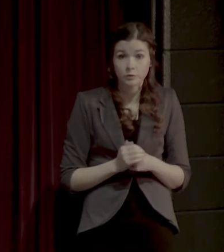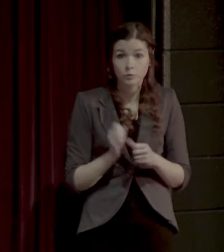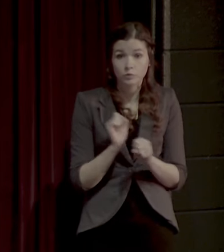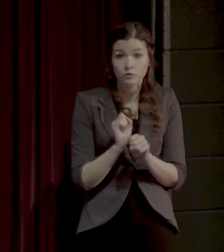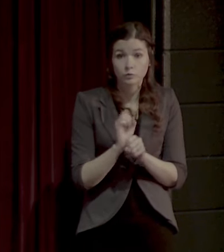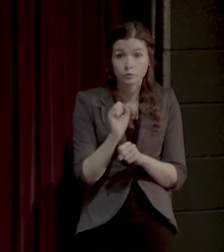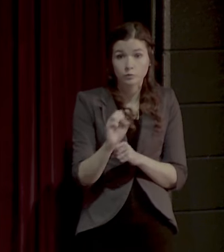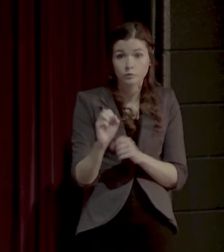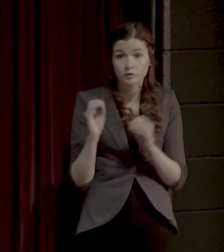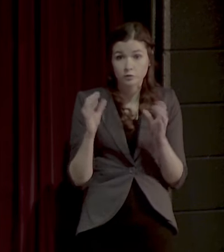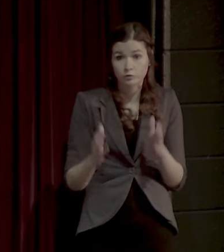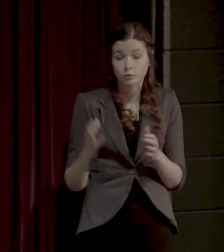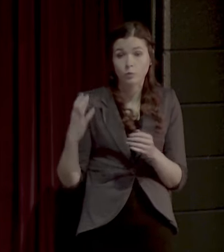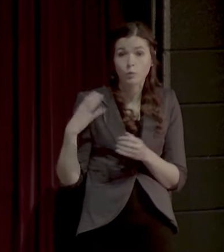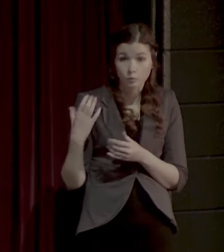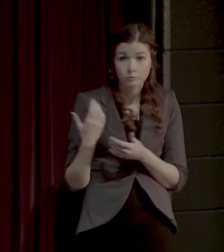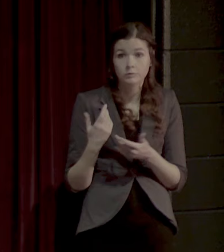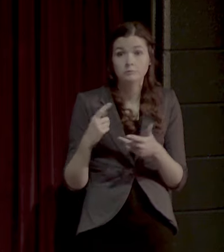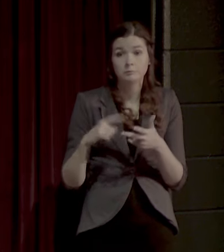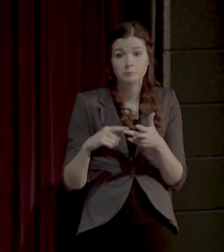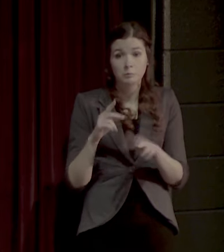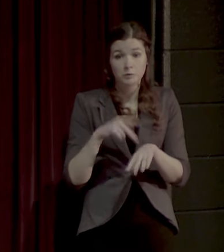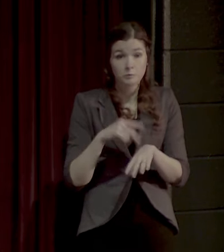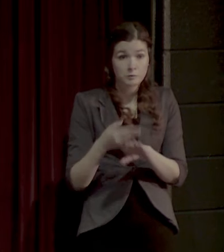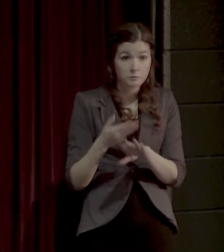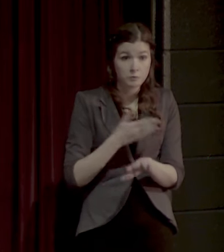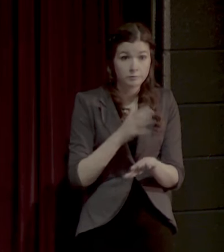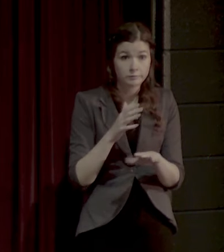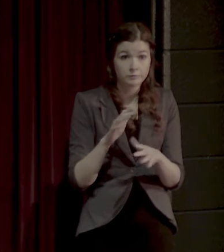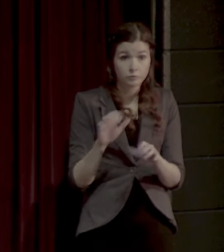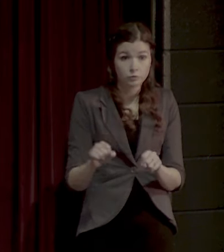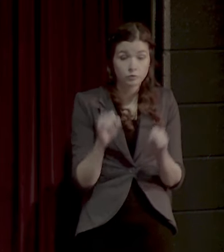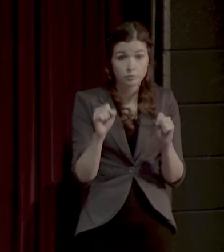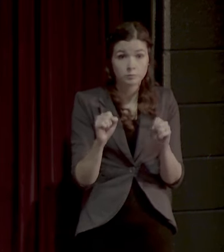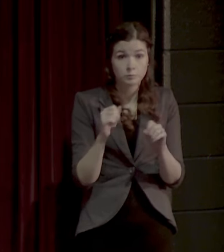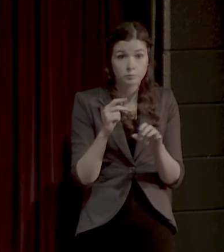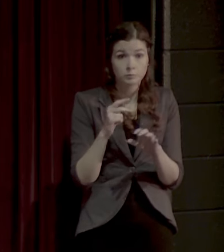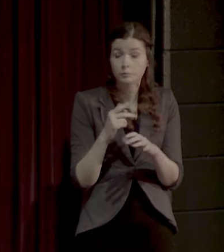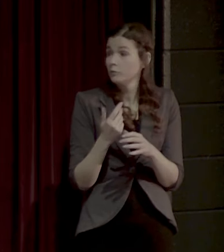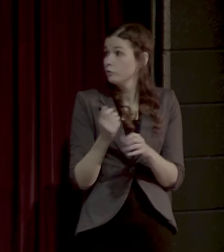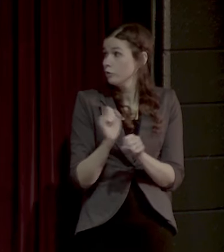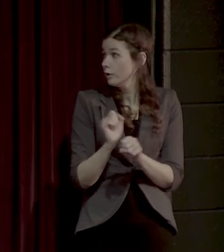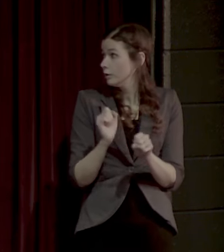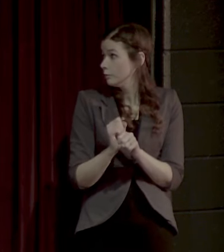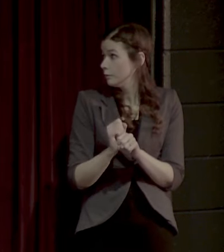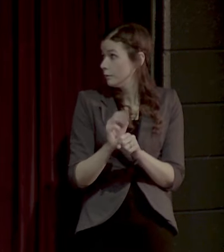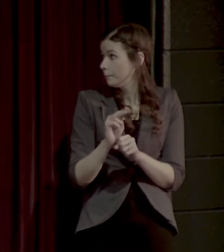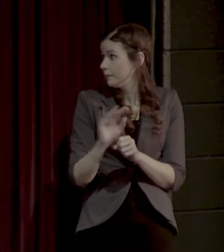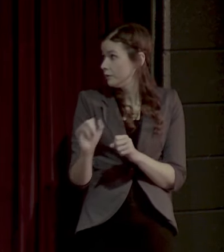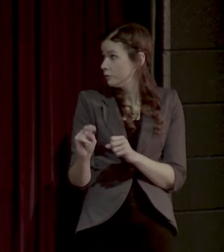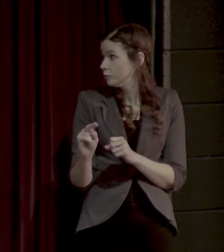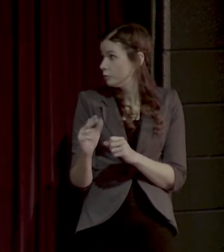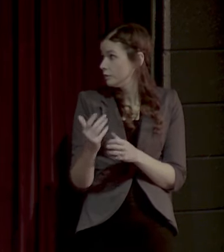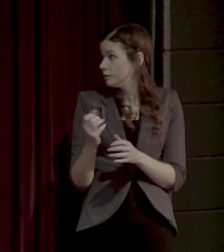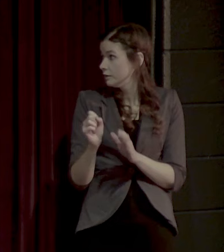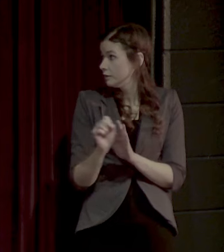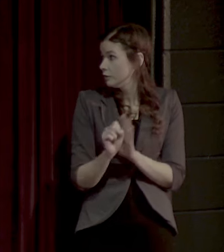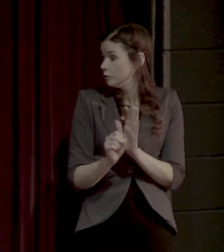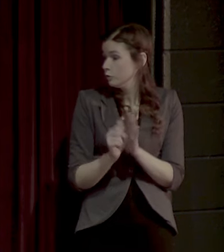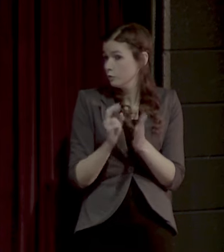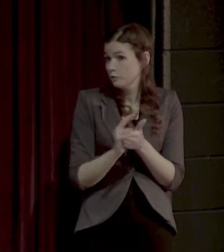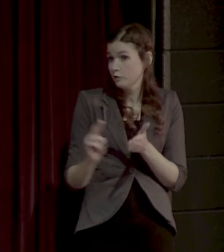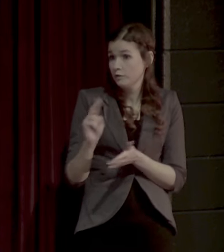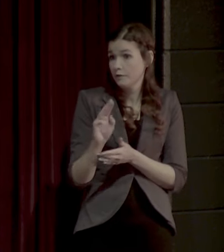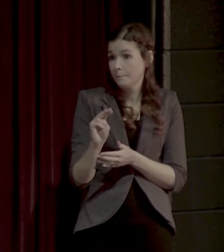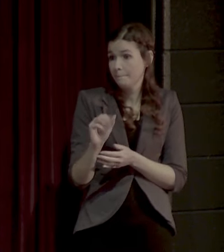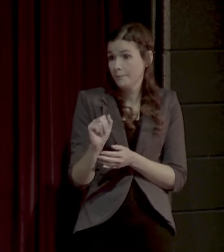teacher, a coach, and principal prior to assuming a position on the faculty of Minnesota State University in Mankato.